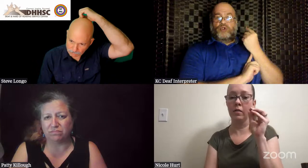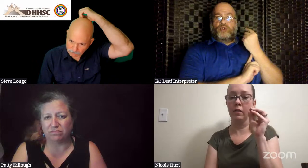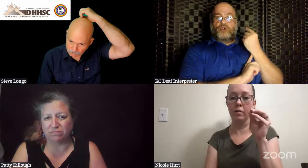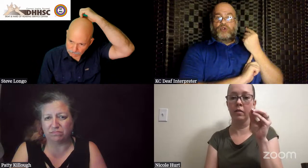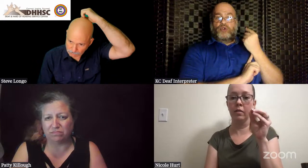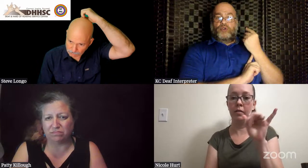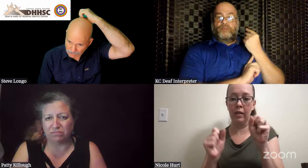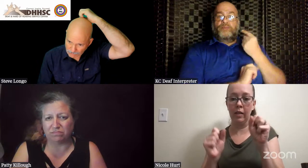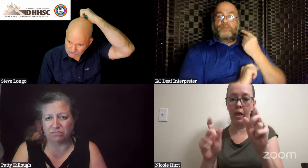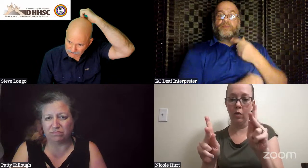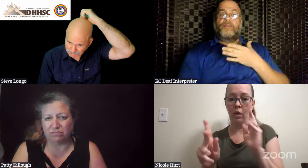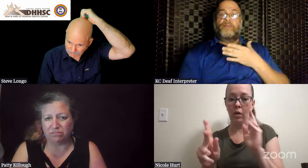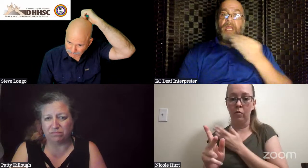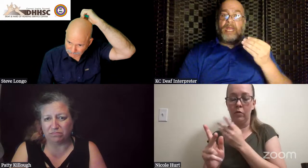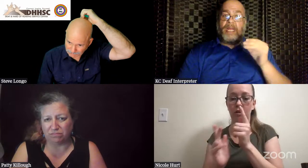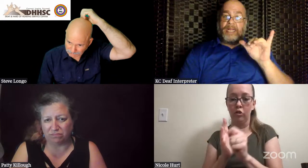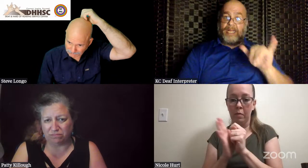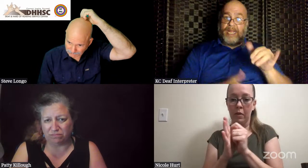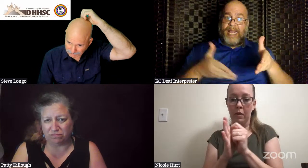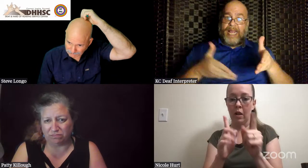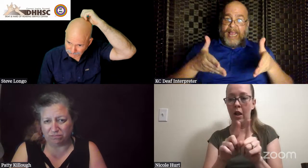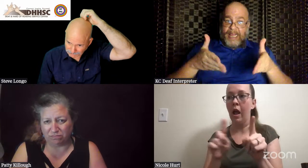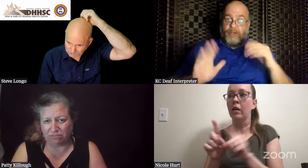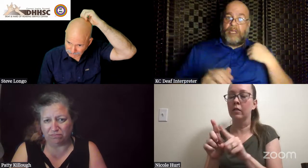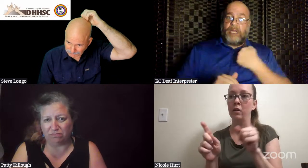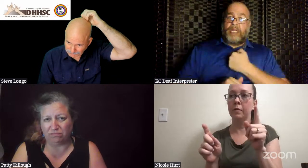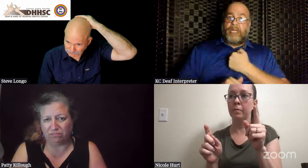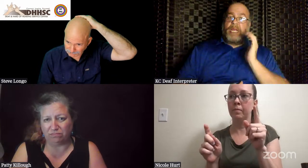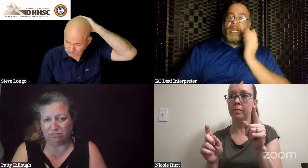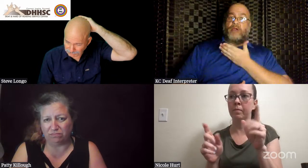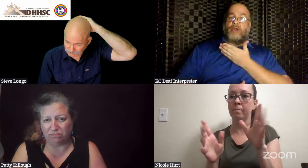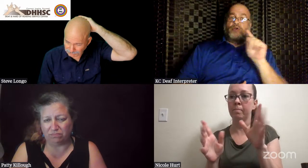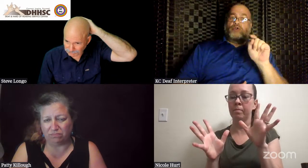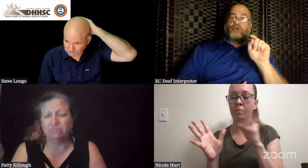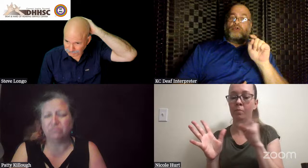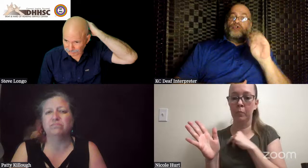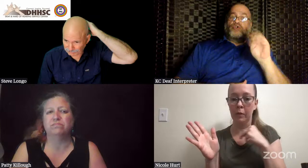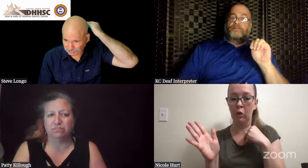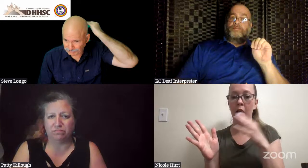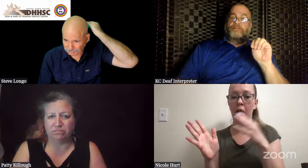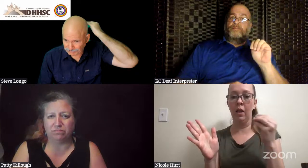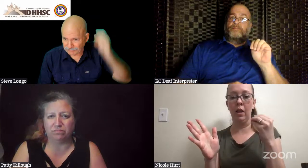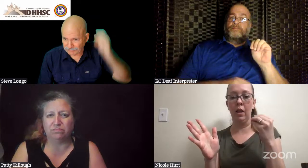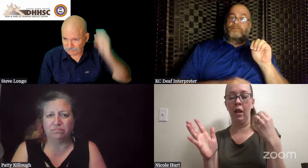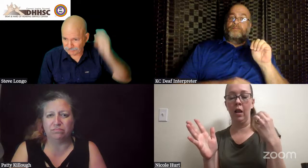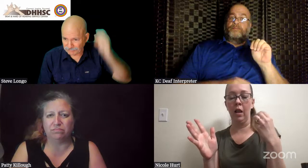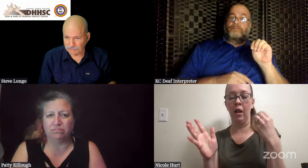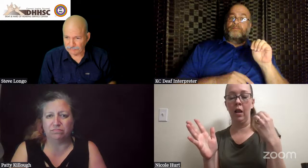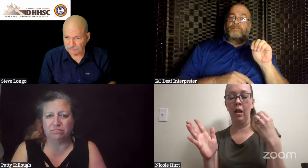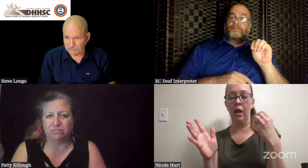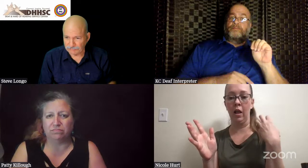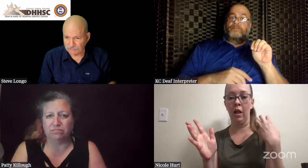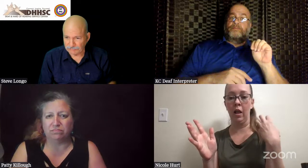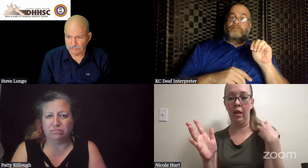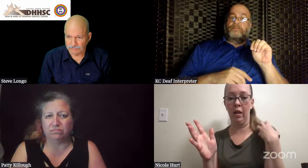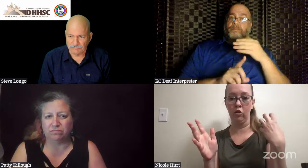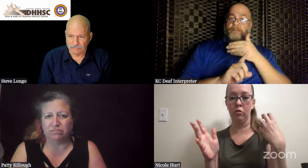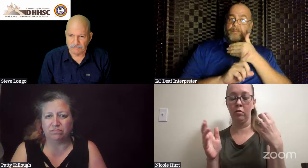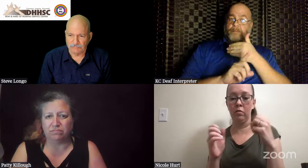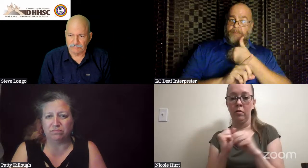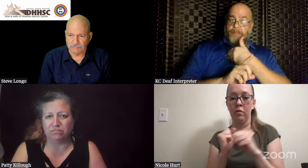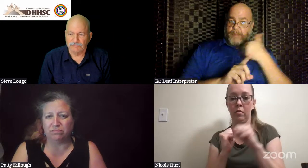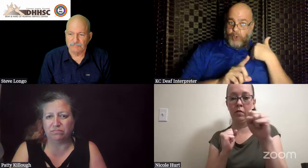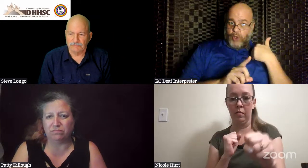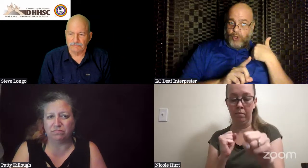regarding the 1 year extension that we voted on last year? And that way our